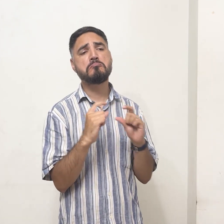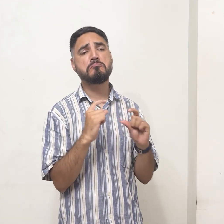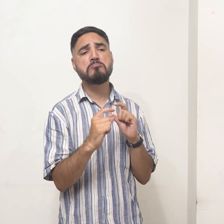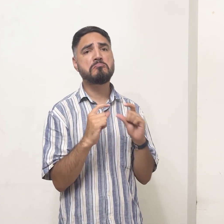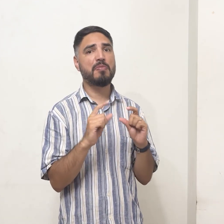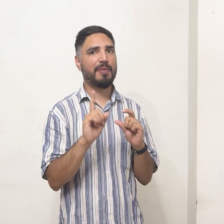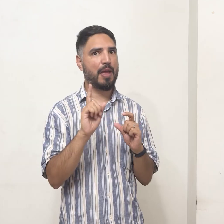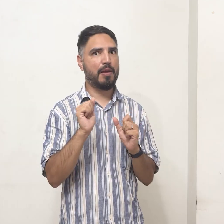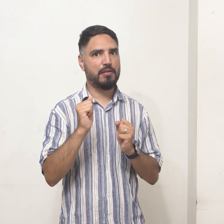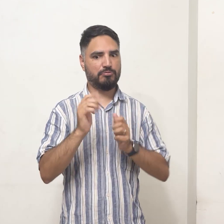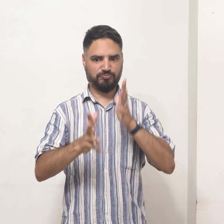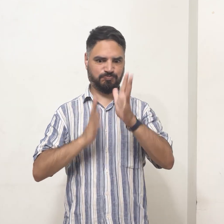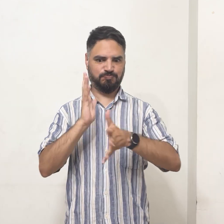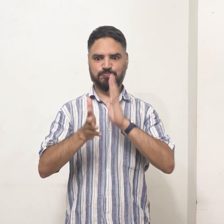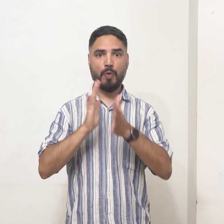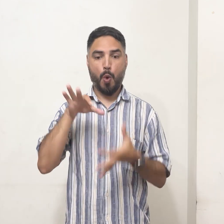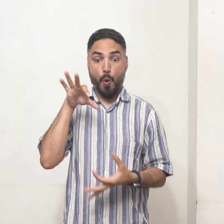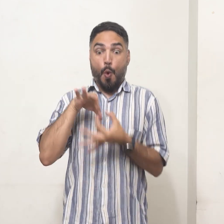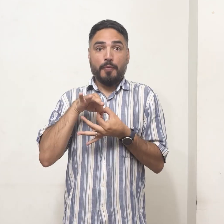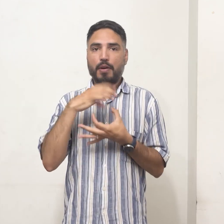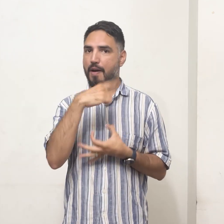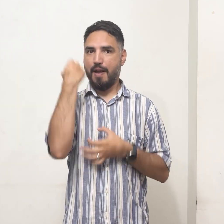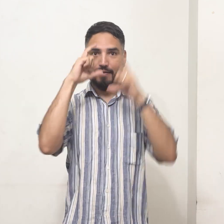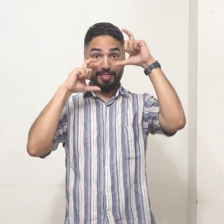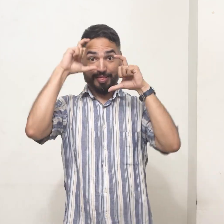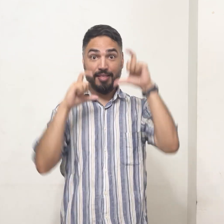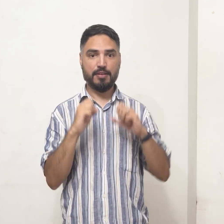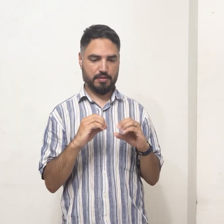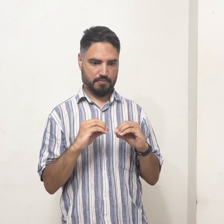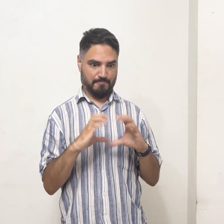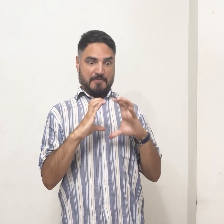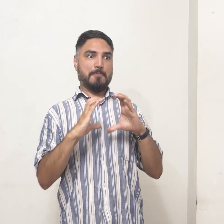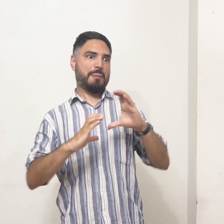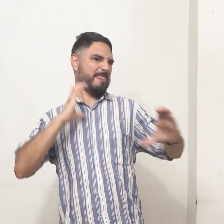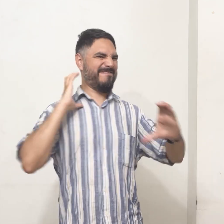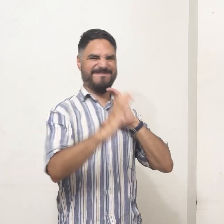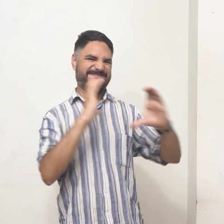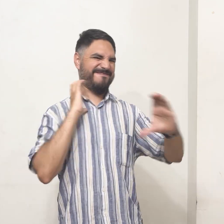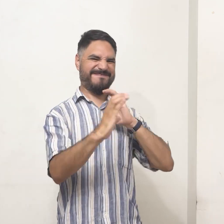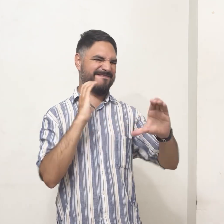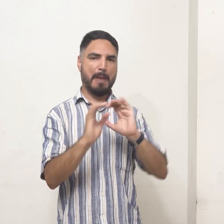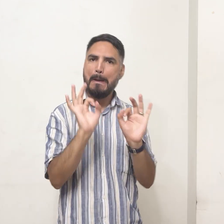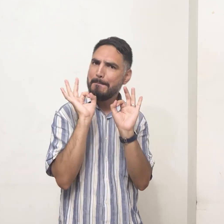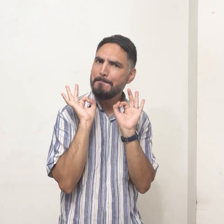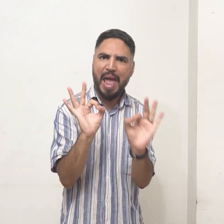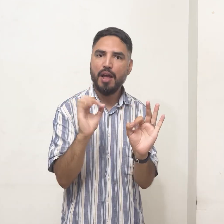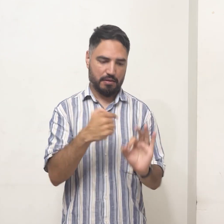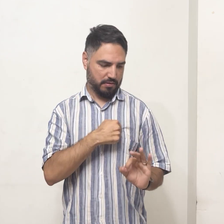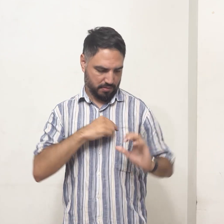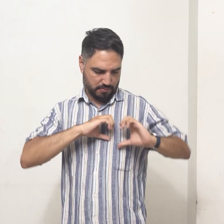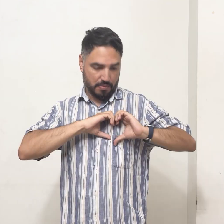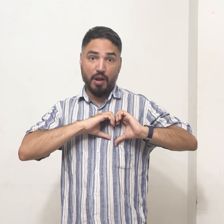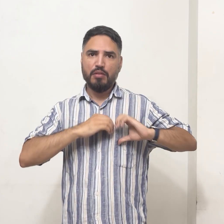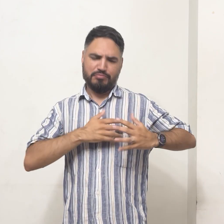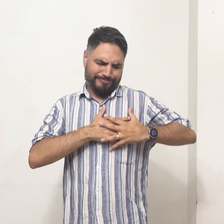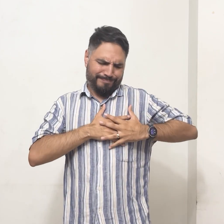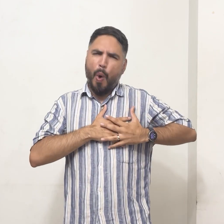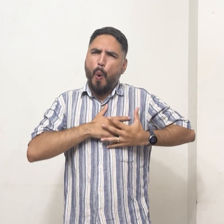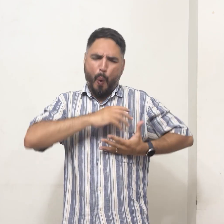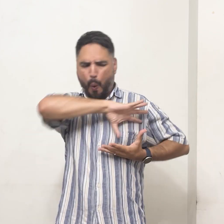signs, communication can be fairly normal. But if you add facial expression, communication becomes what it should be